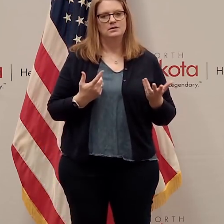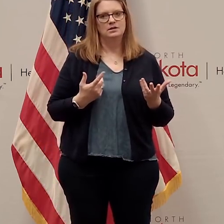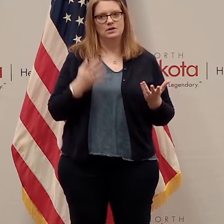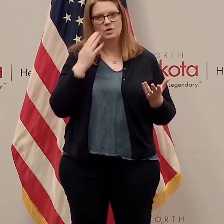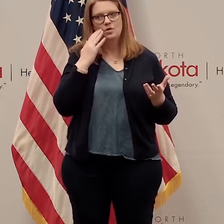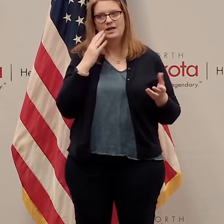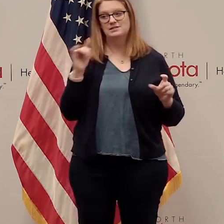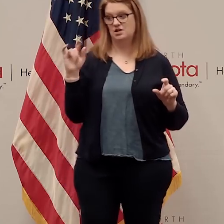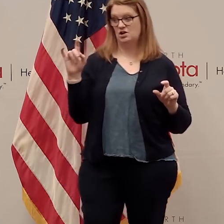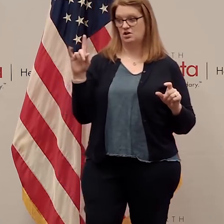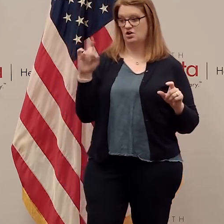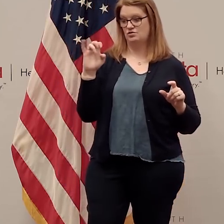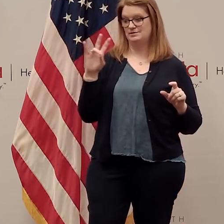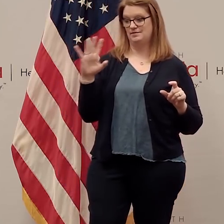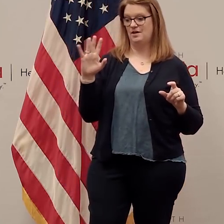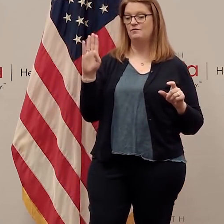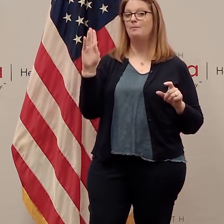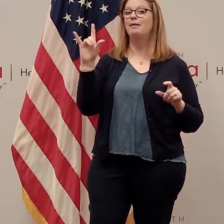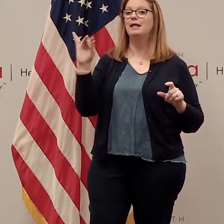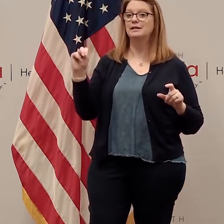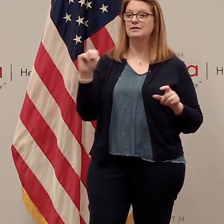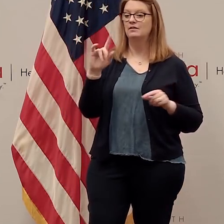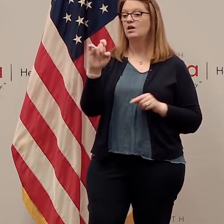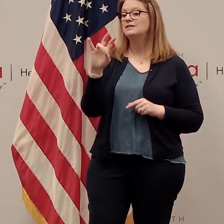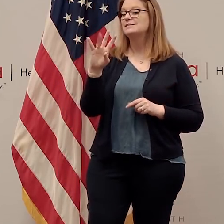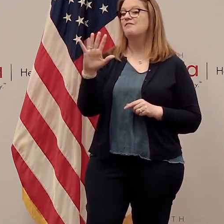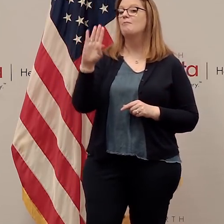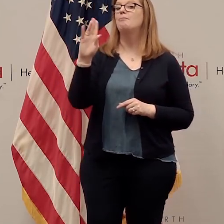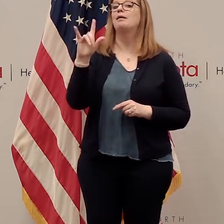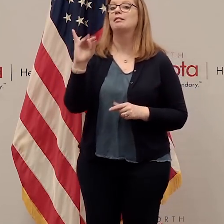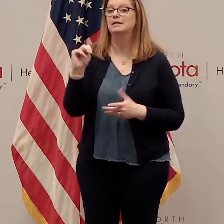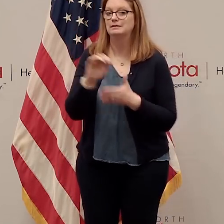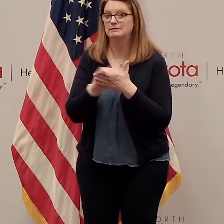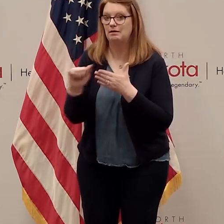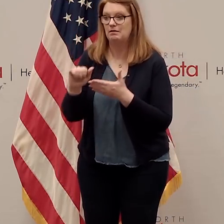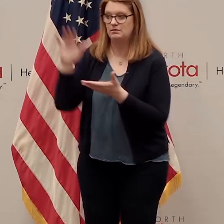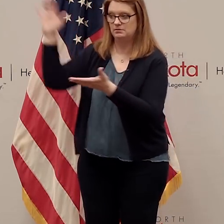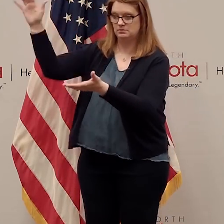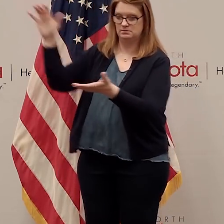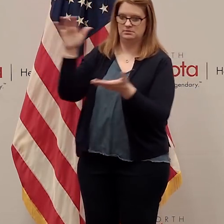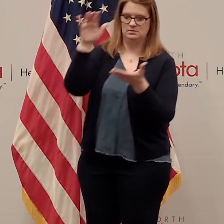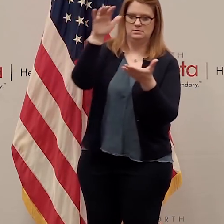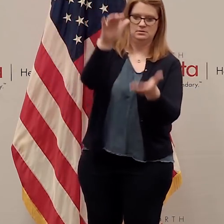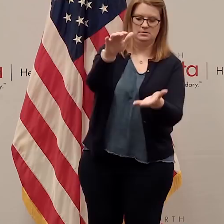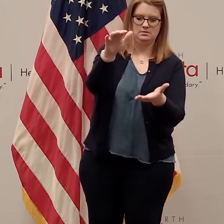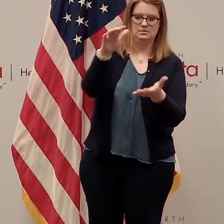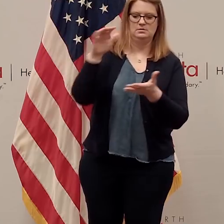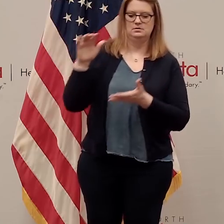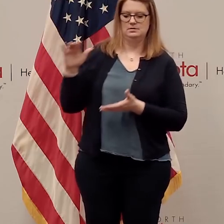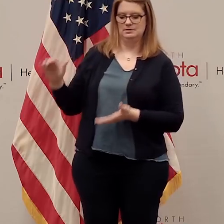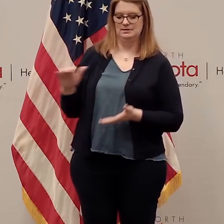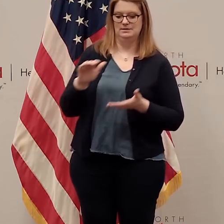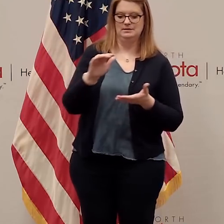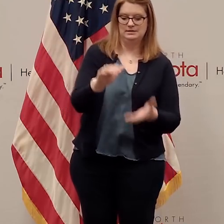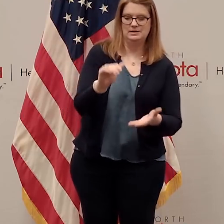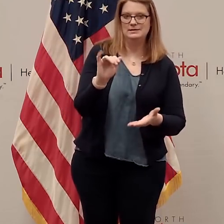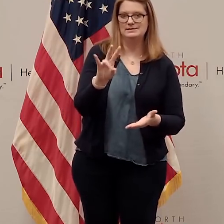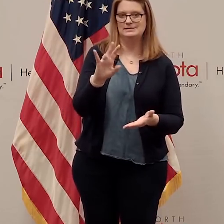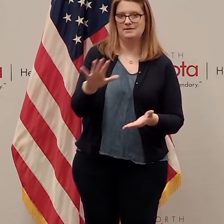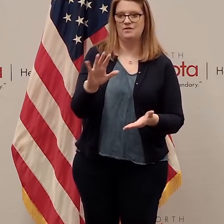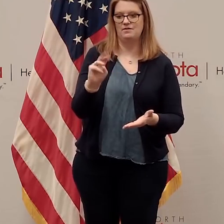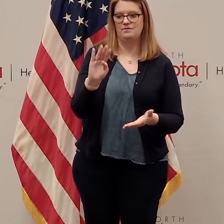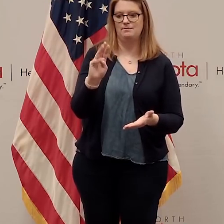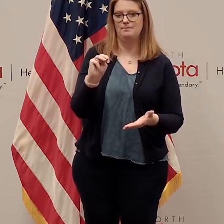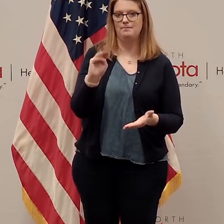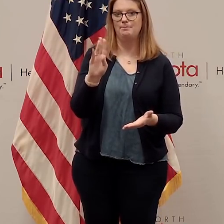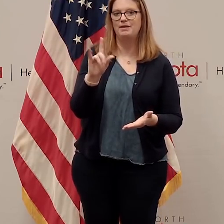the $175 billion, $175 billion, $100 billion in the first tranche, $75 billion in the second tranche that are